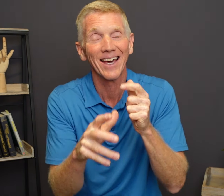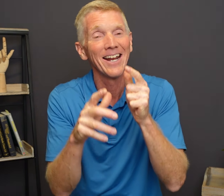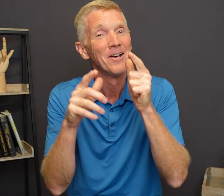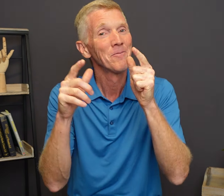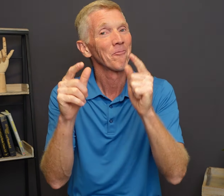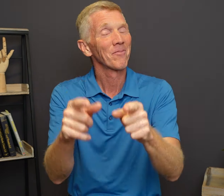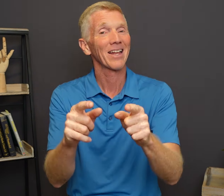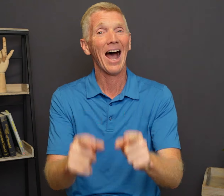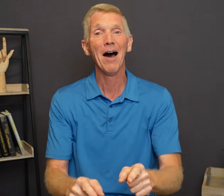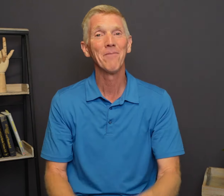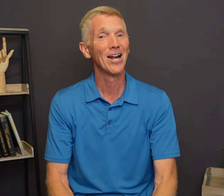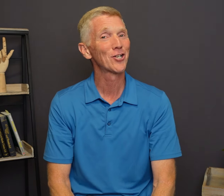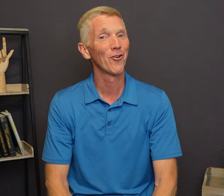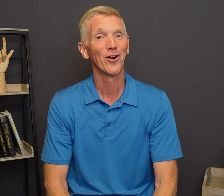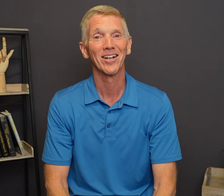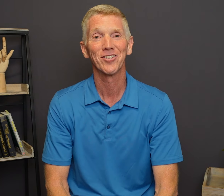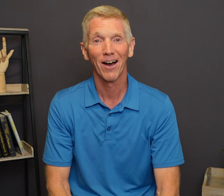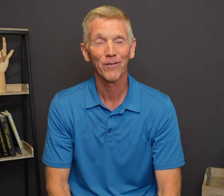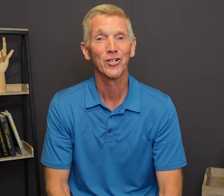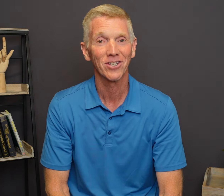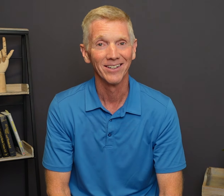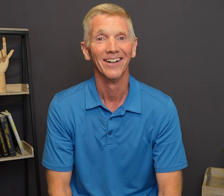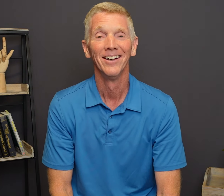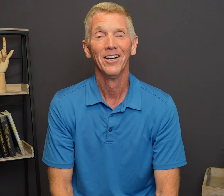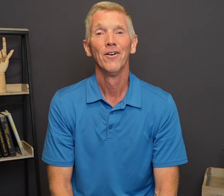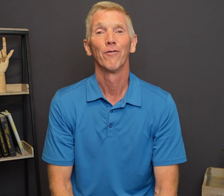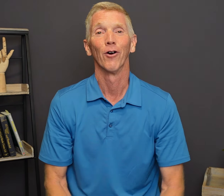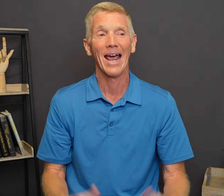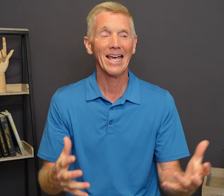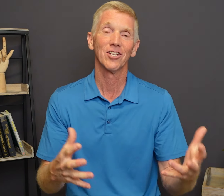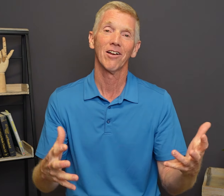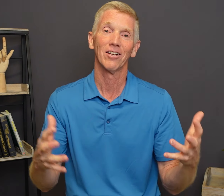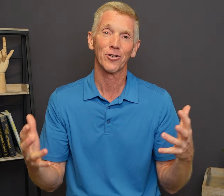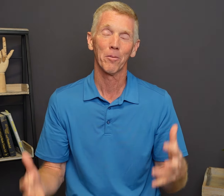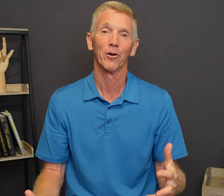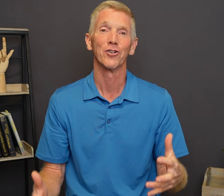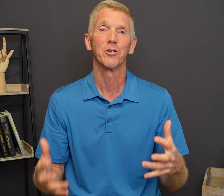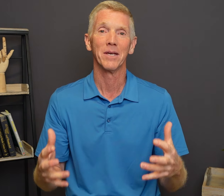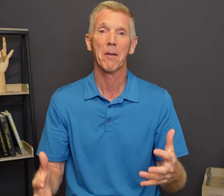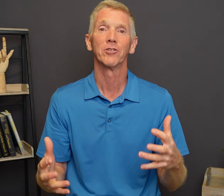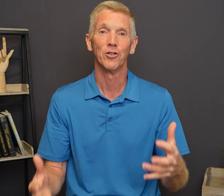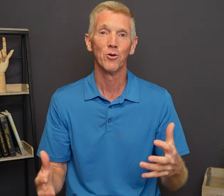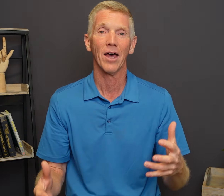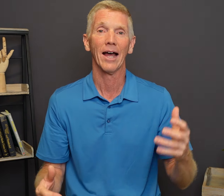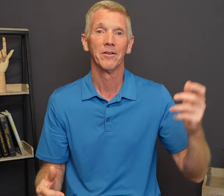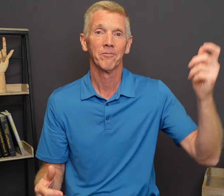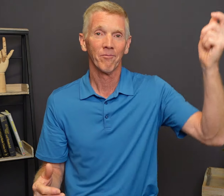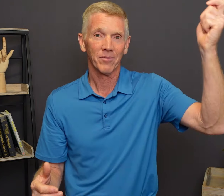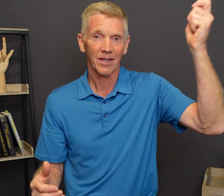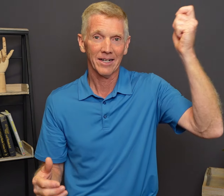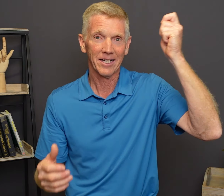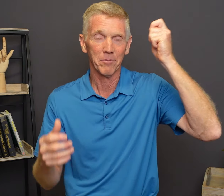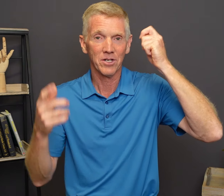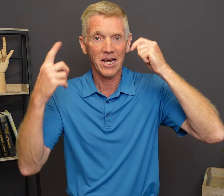communicate. I'm not sure there's a tougher skill for ASL interpreters to be able to do that. It comes in,